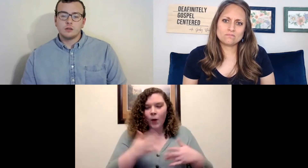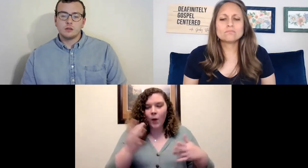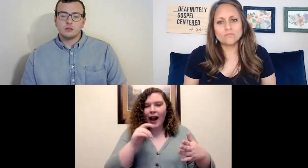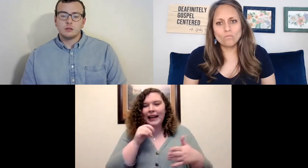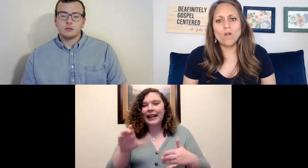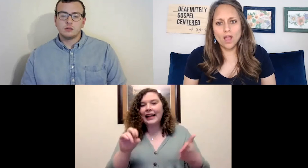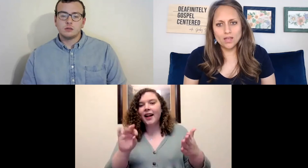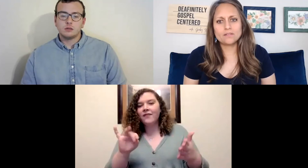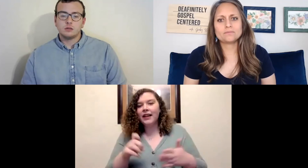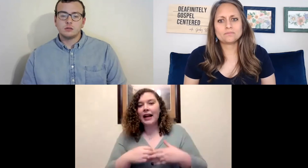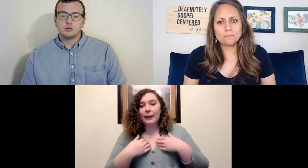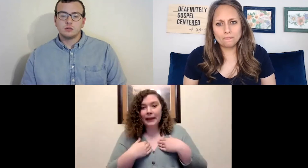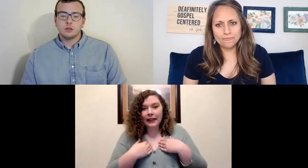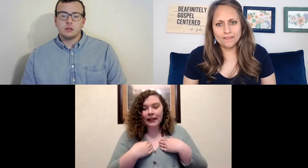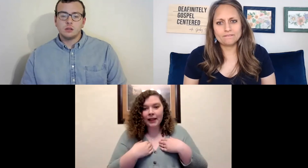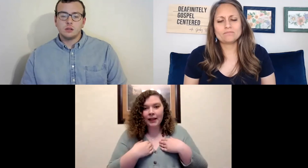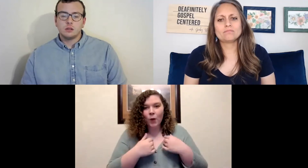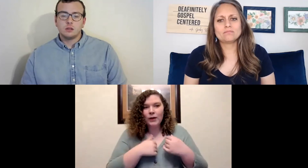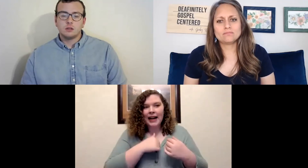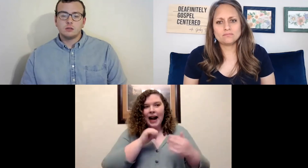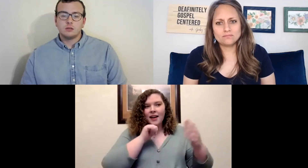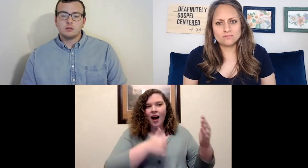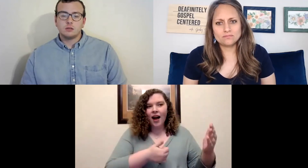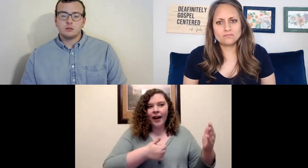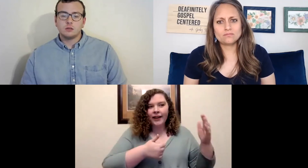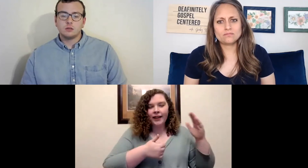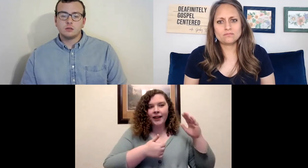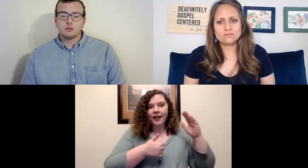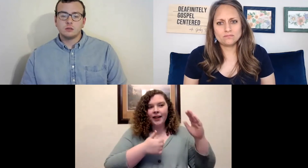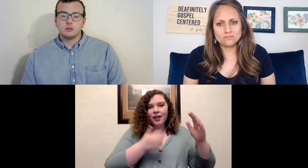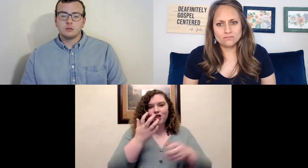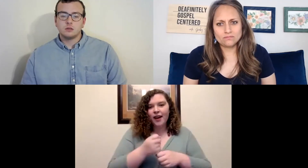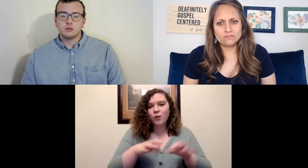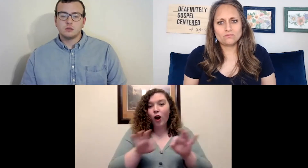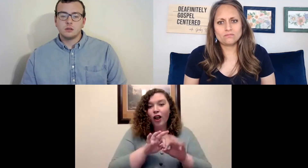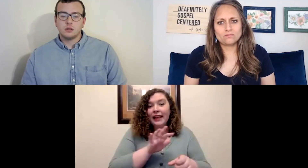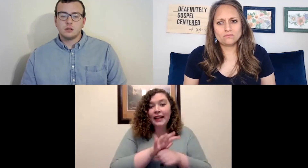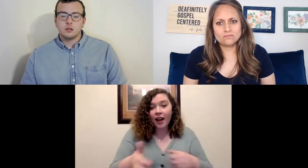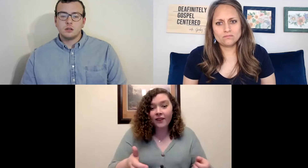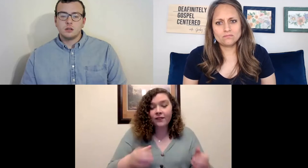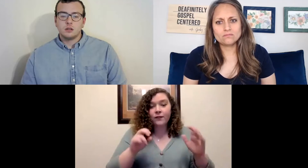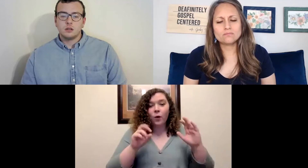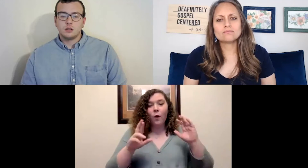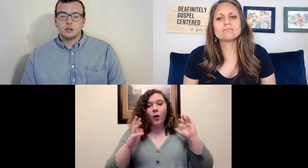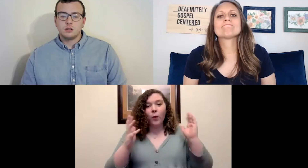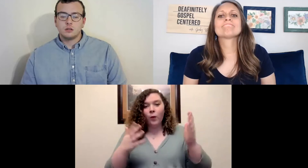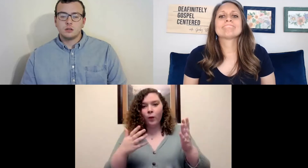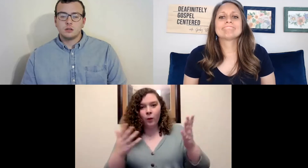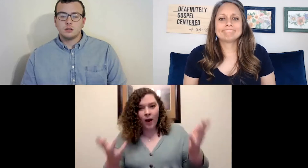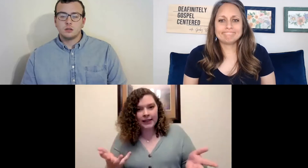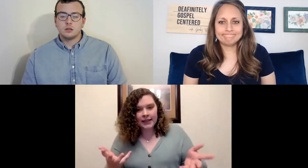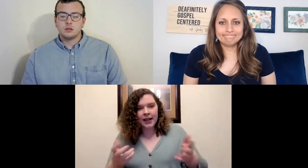wonder where I went wrong in our sibling relationship. If he didn't feel like he could could confide in me. Is it that I'm